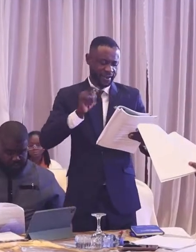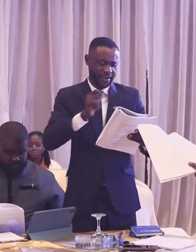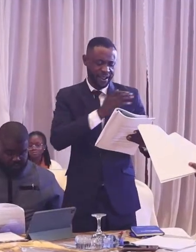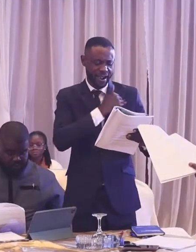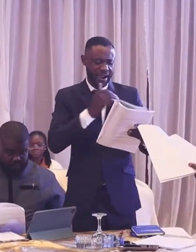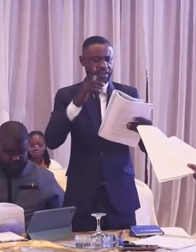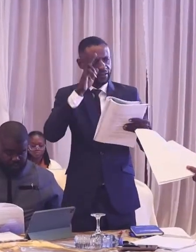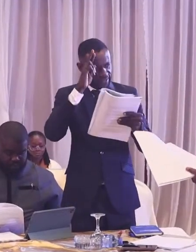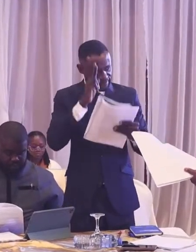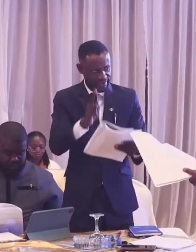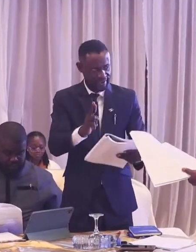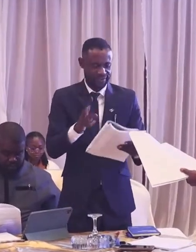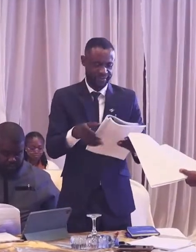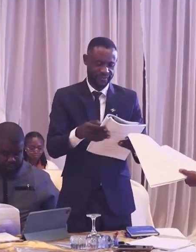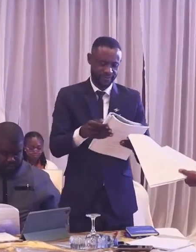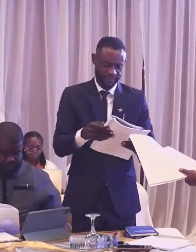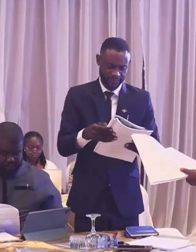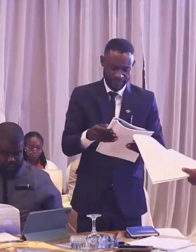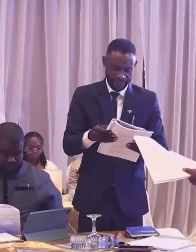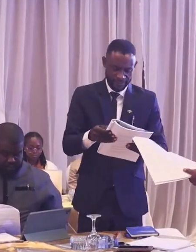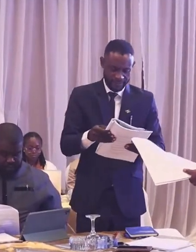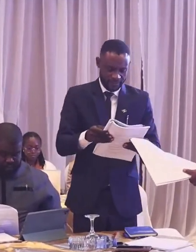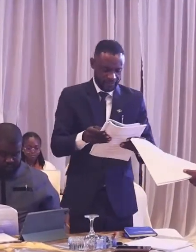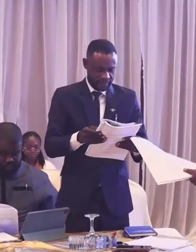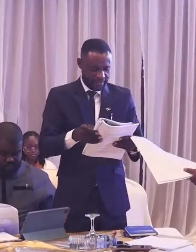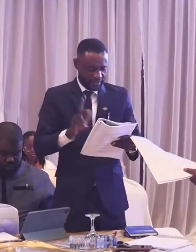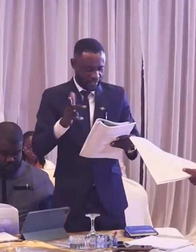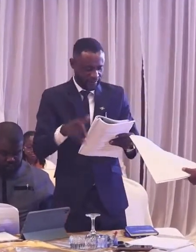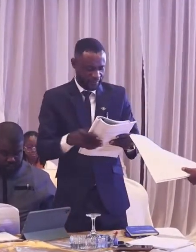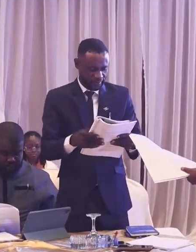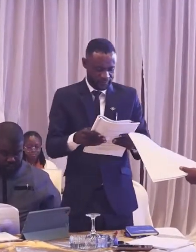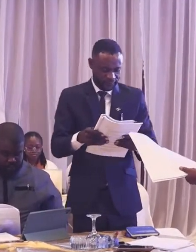fairly and respectfully.